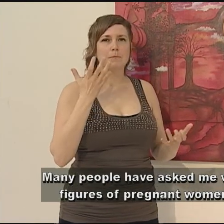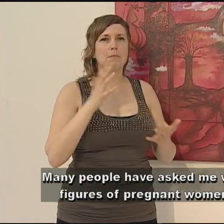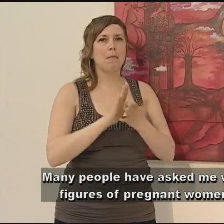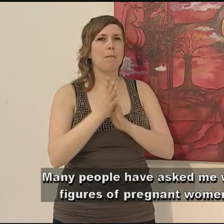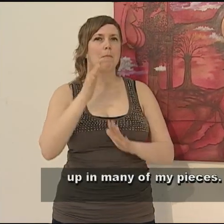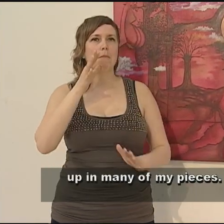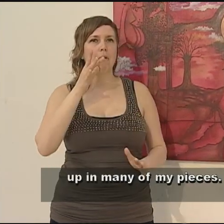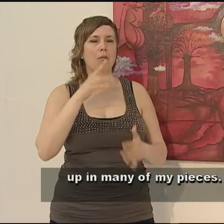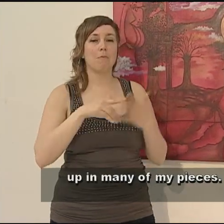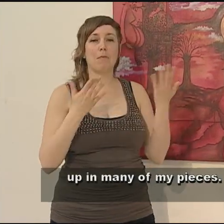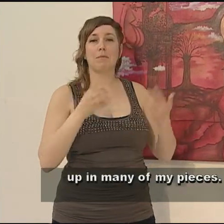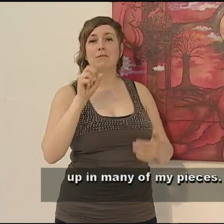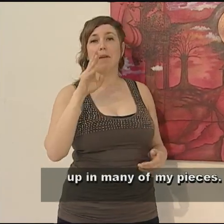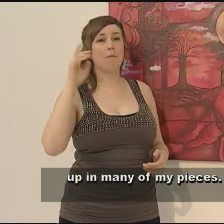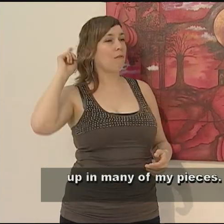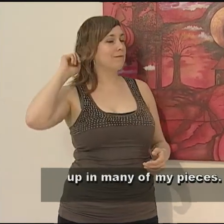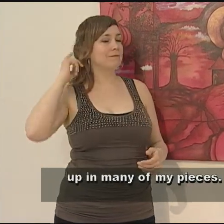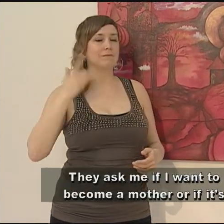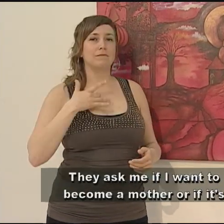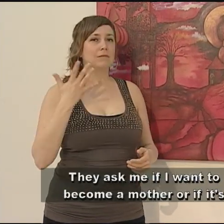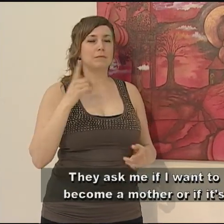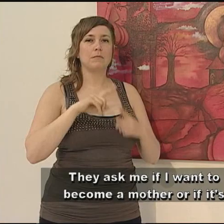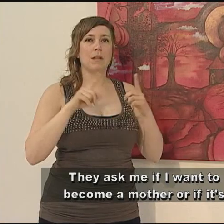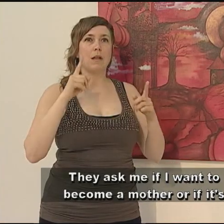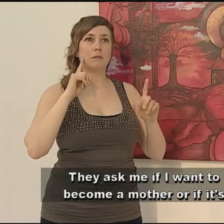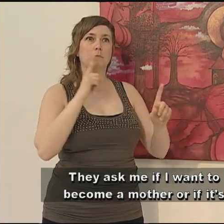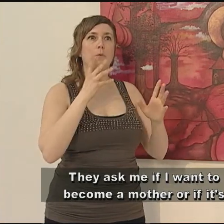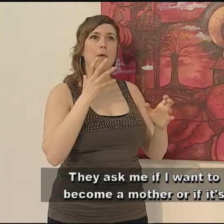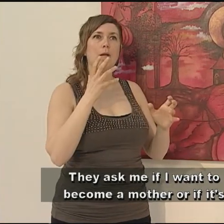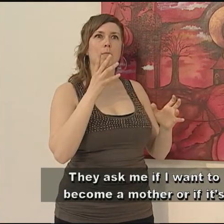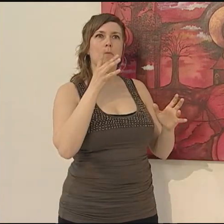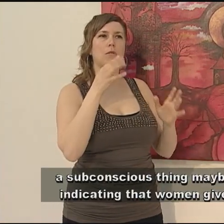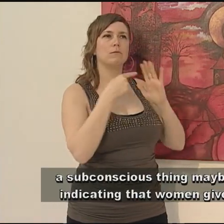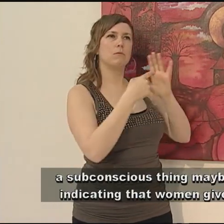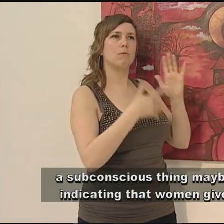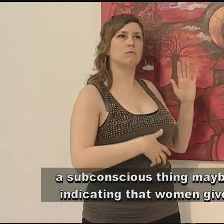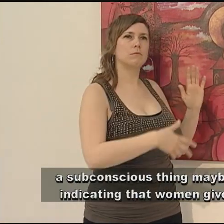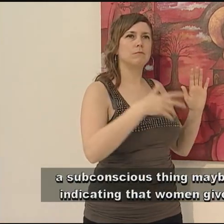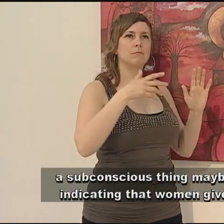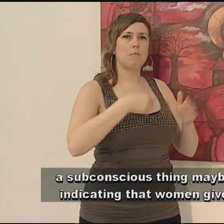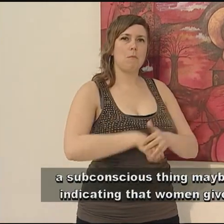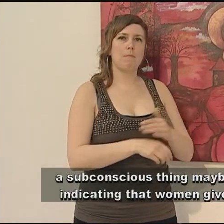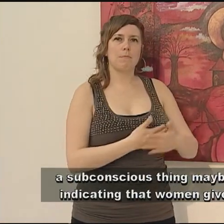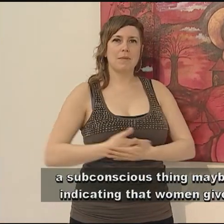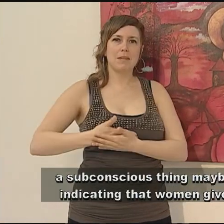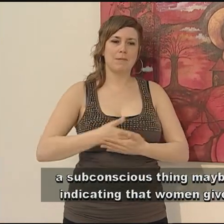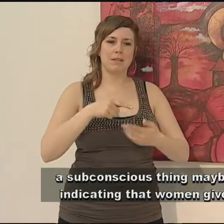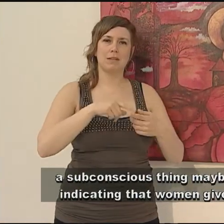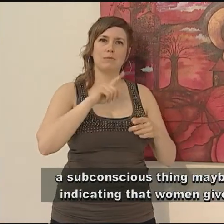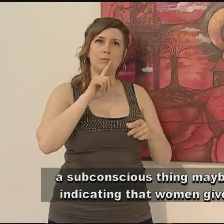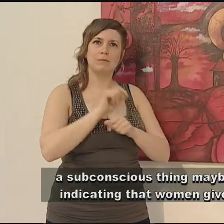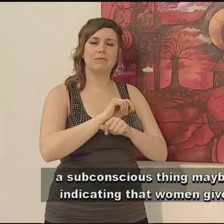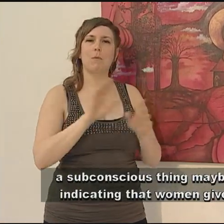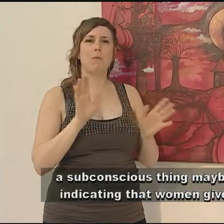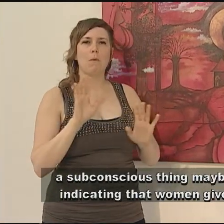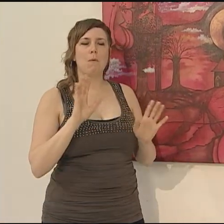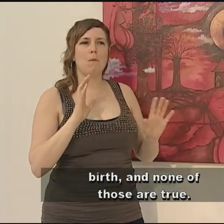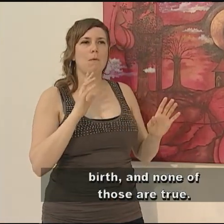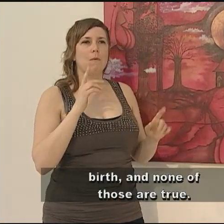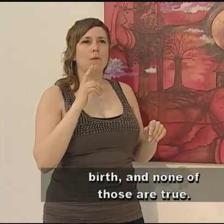why figures of pregnant women show up in many of my pieces. They ask me if I want to become a mother or if it's a subconscious thing, maybe indicating that